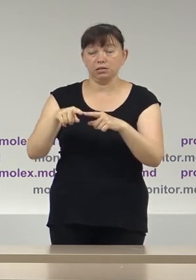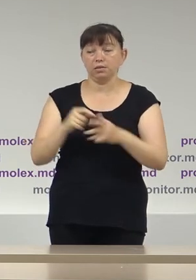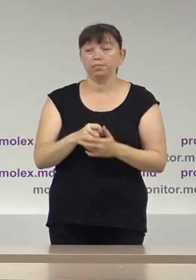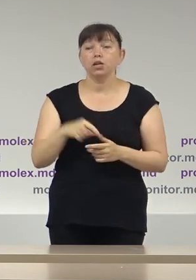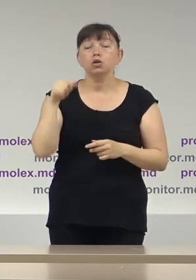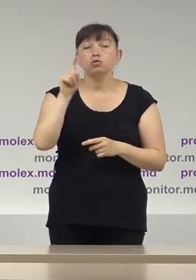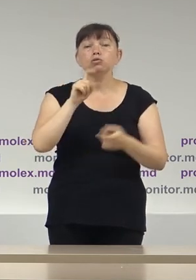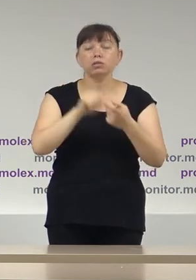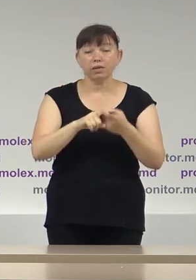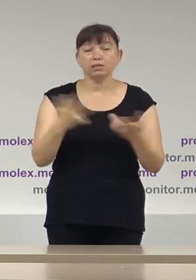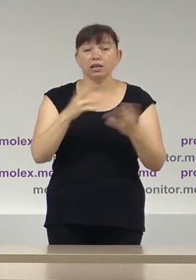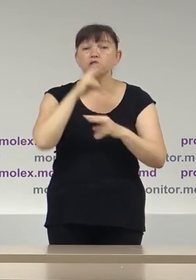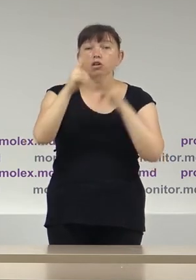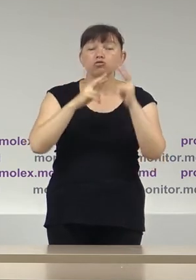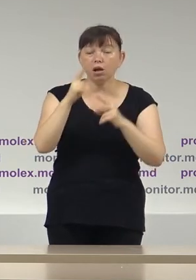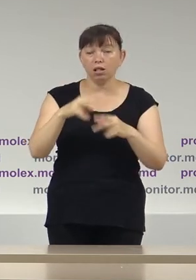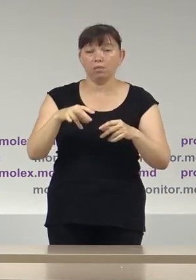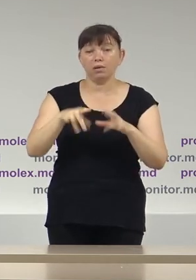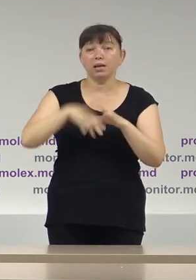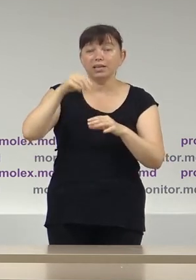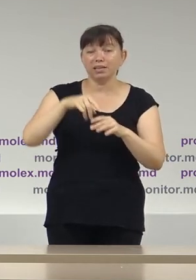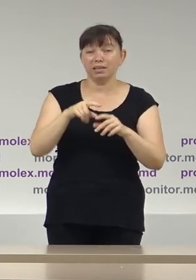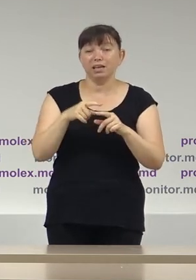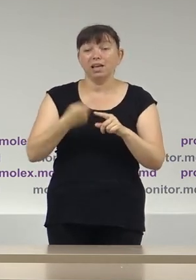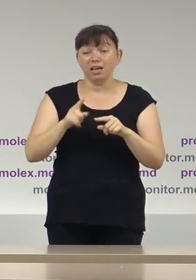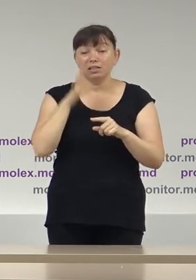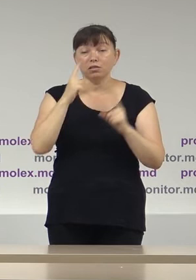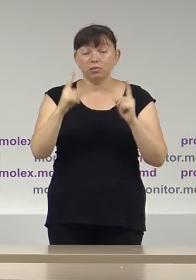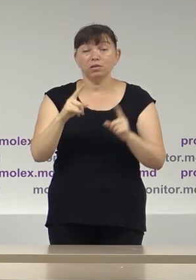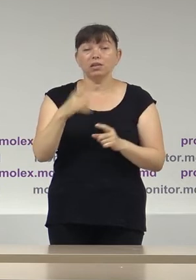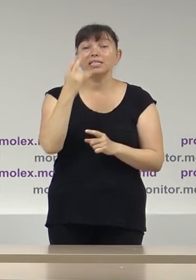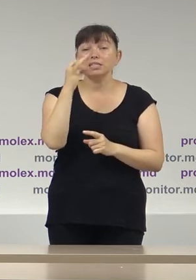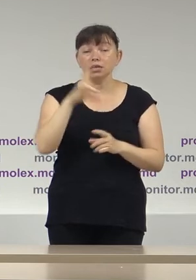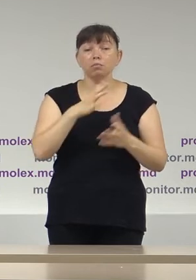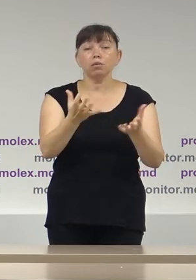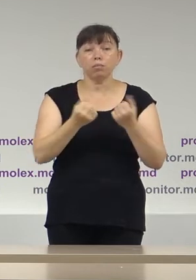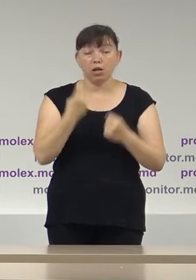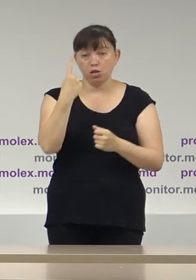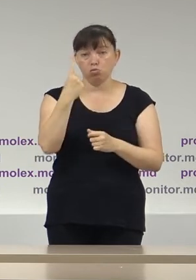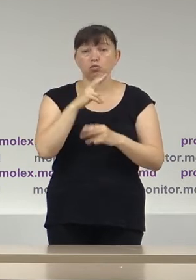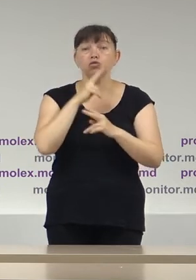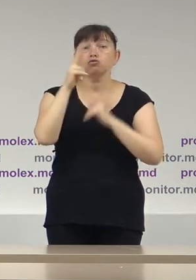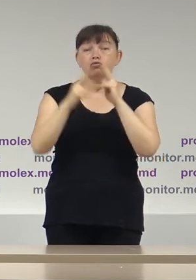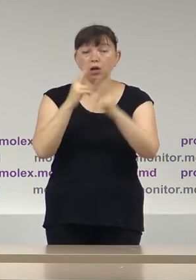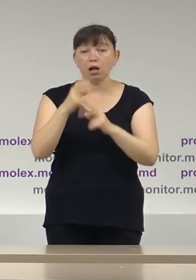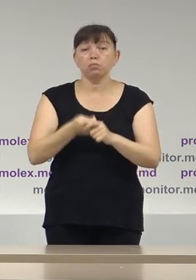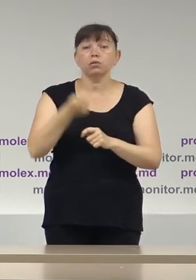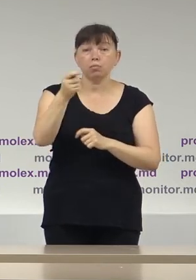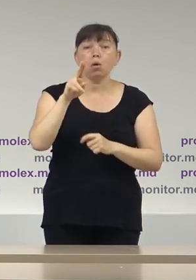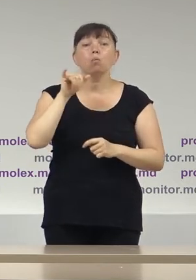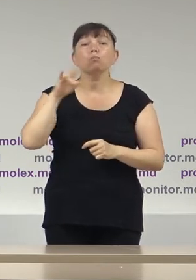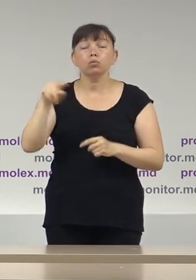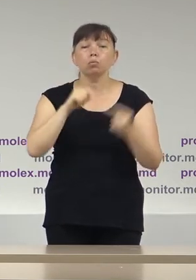in 2% of the polling stations. Regarding the electoral litigations, during the reference periods,